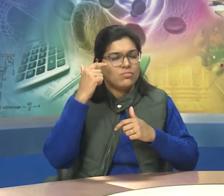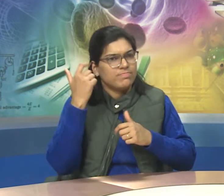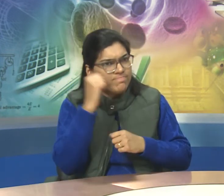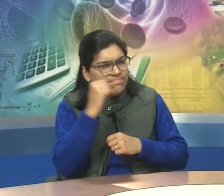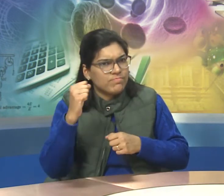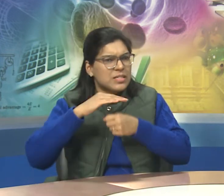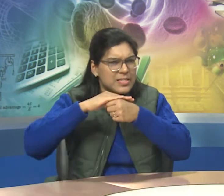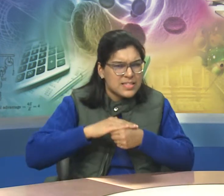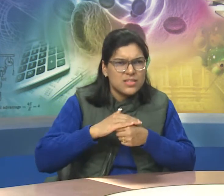unless